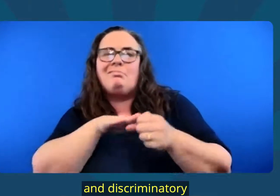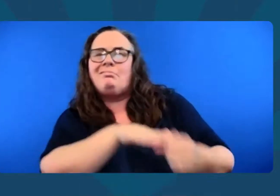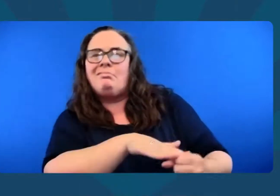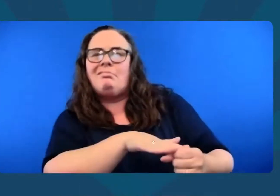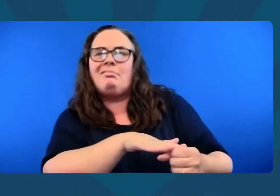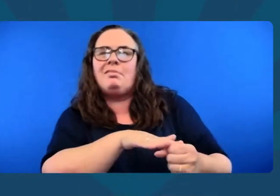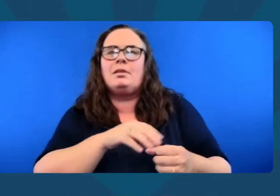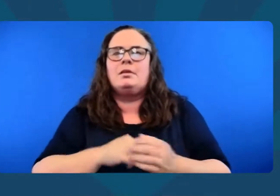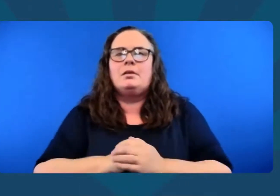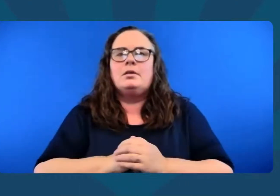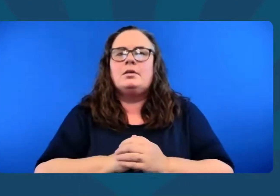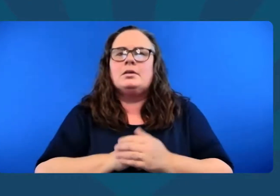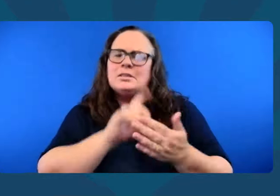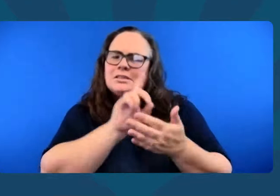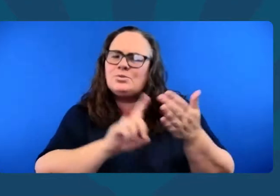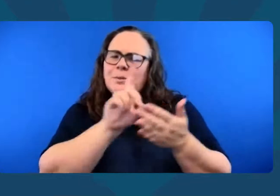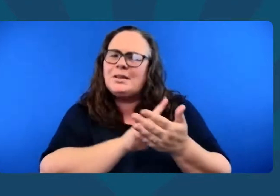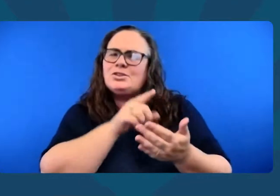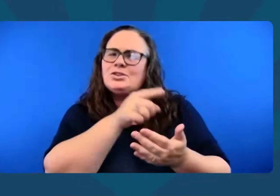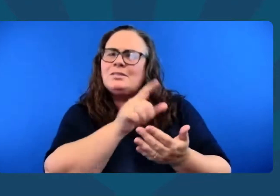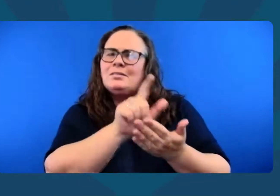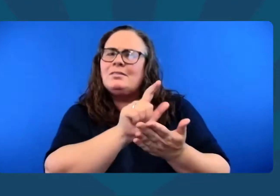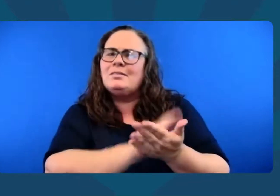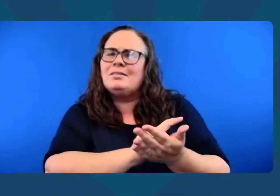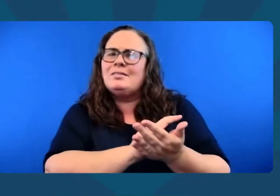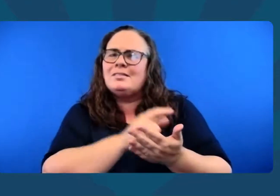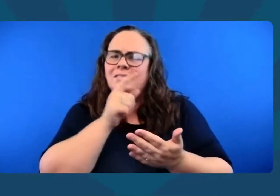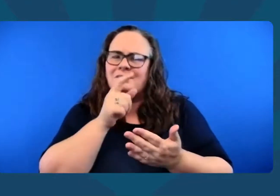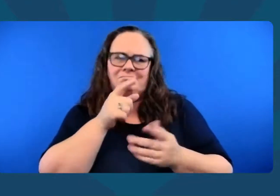LGBTQ and immigrant communities.